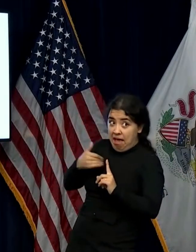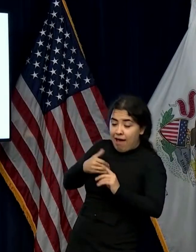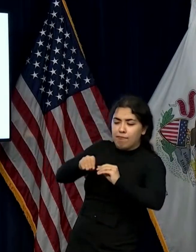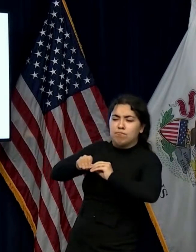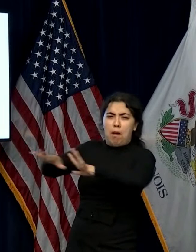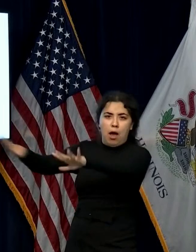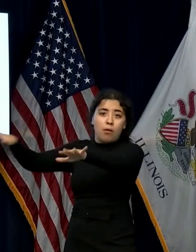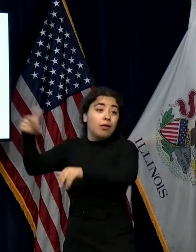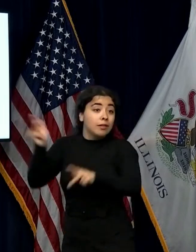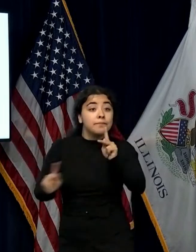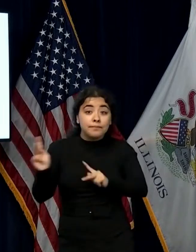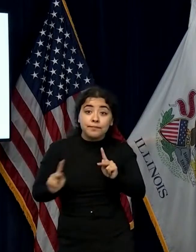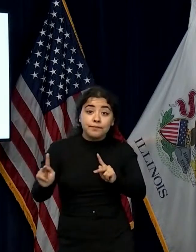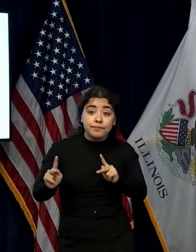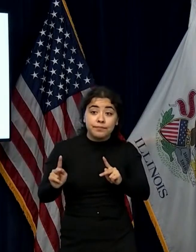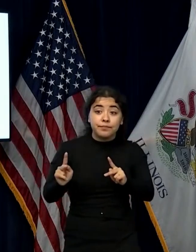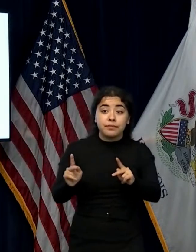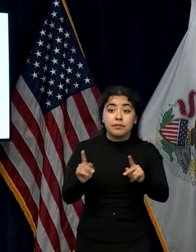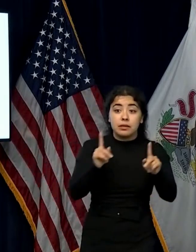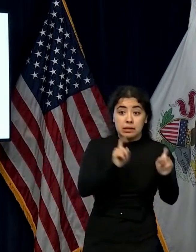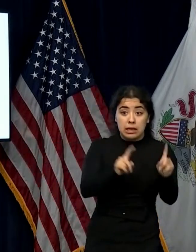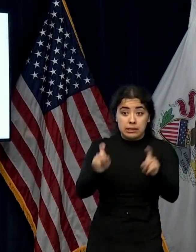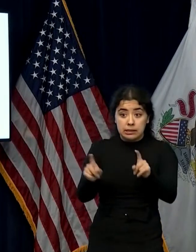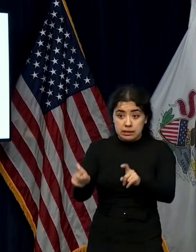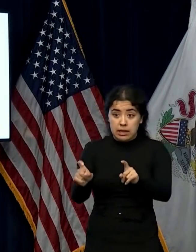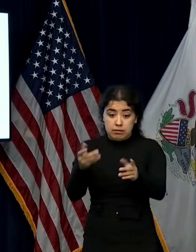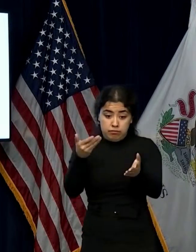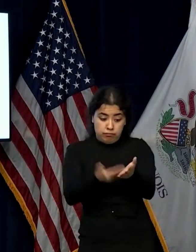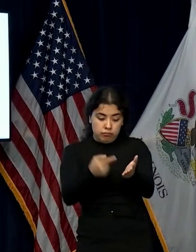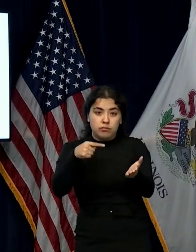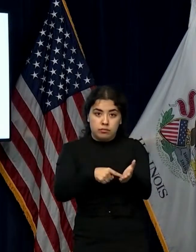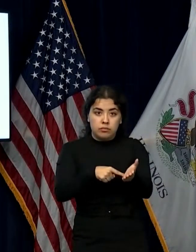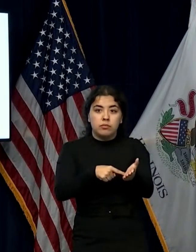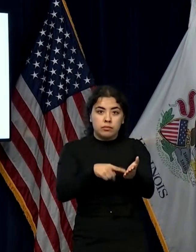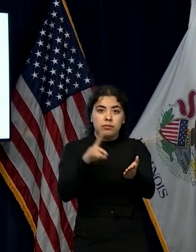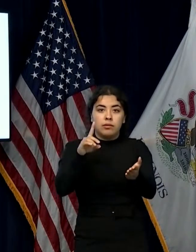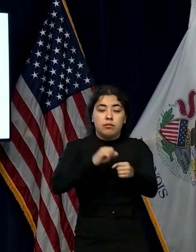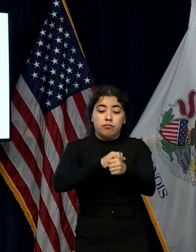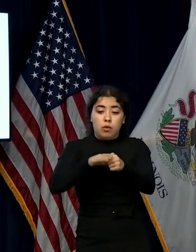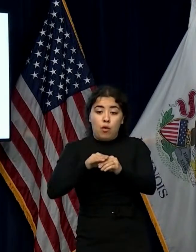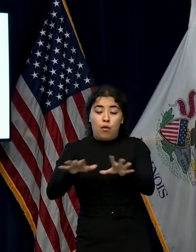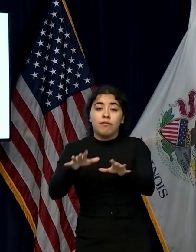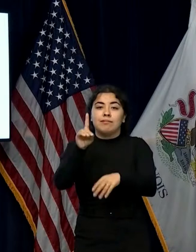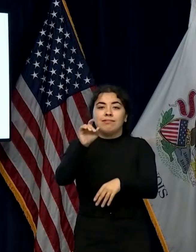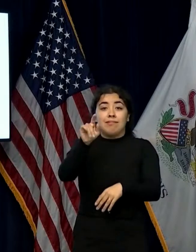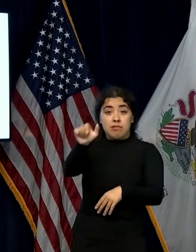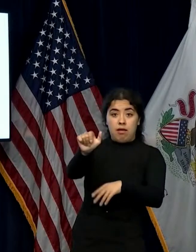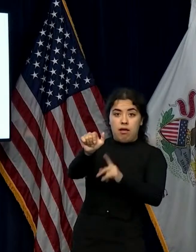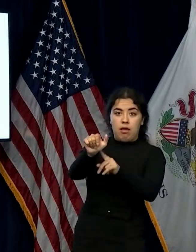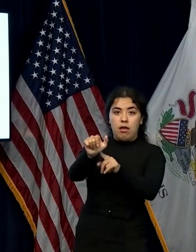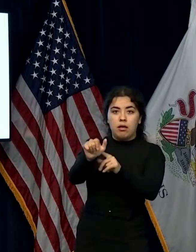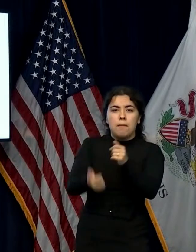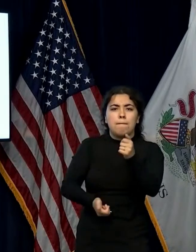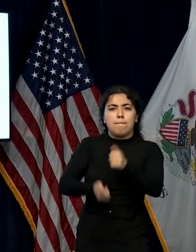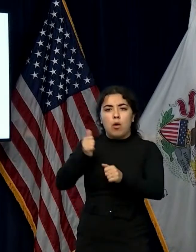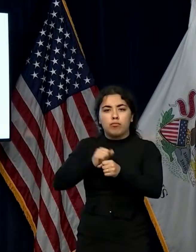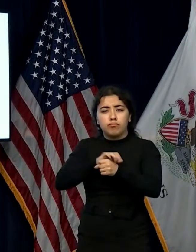have been sequenced, the more transmissible Delta variant has been the predominant